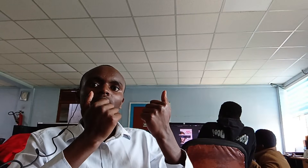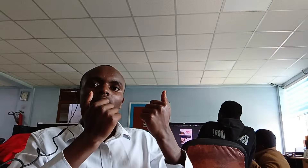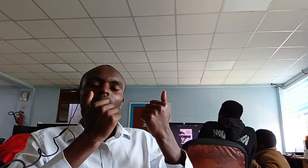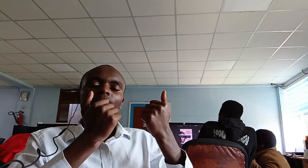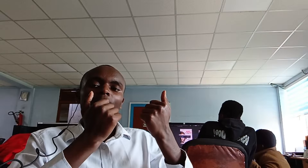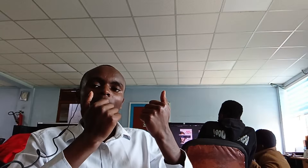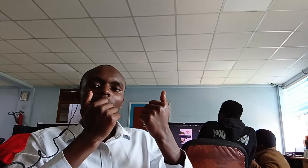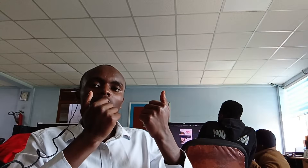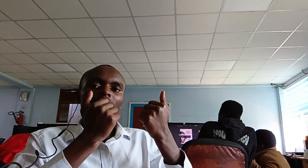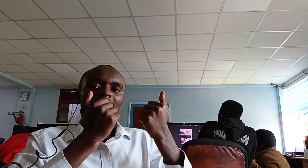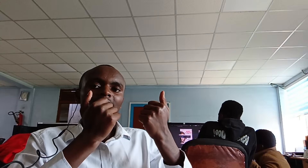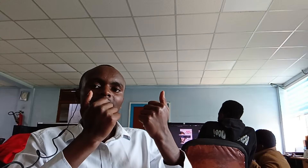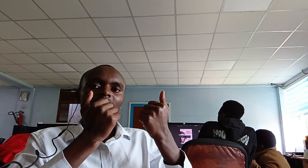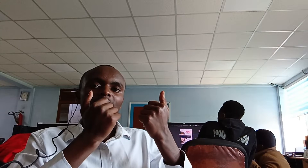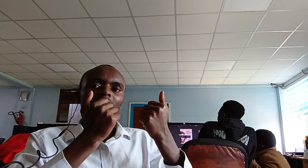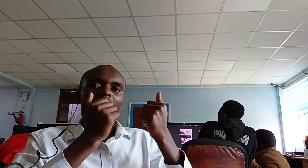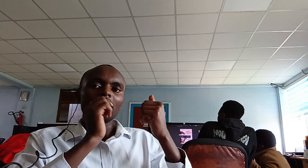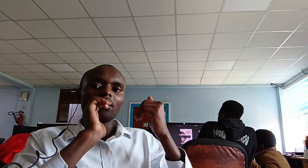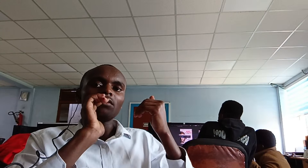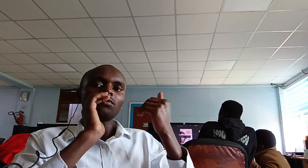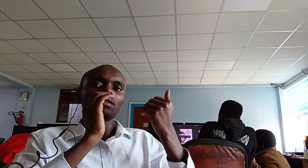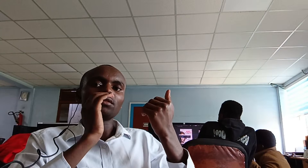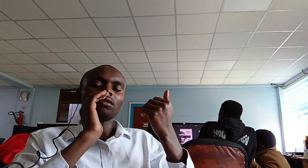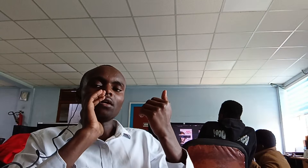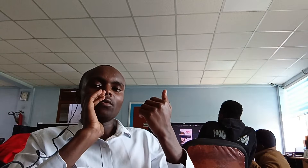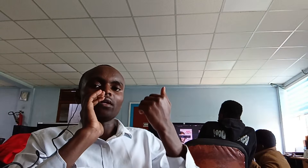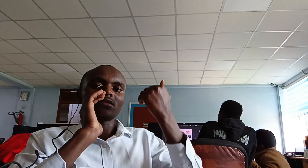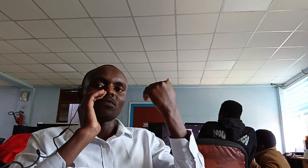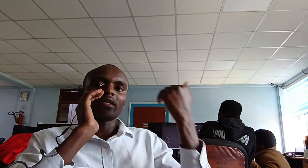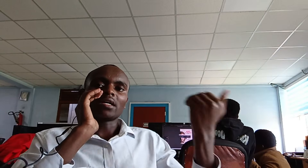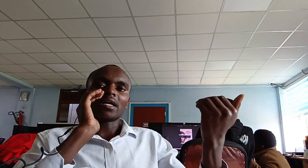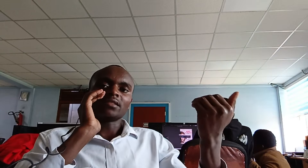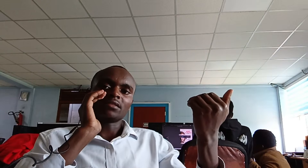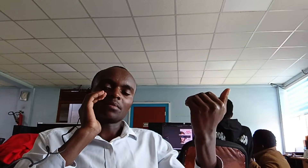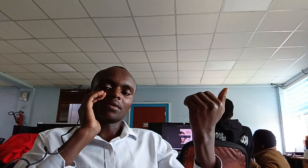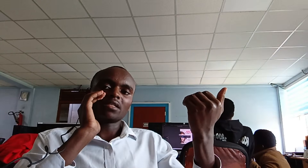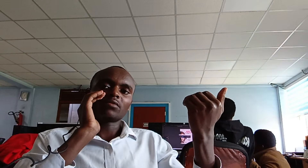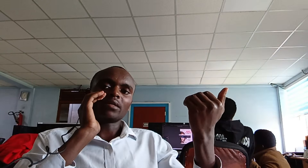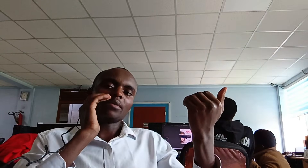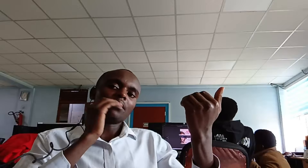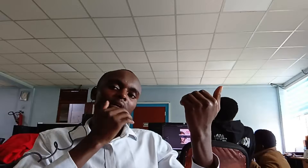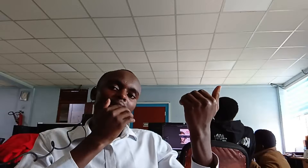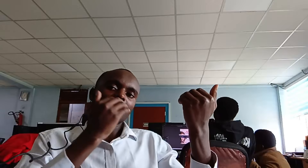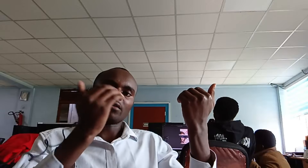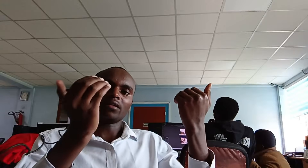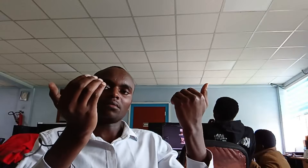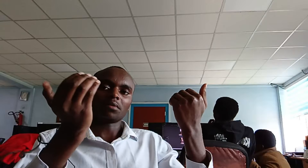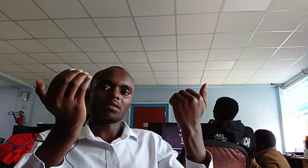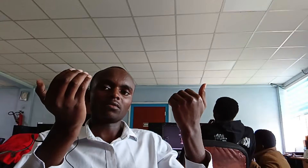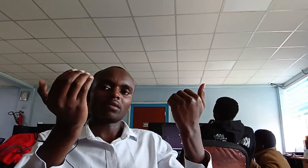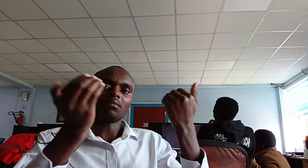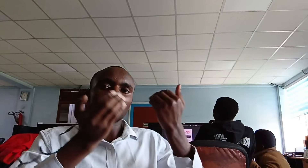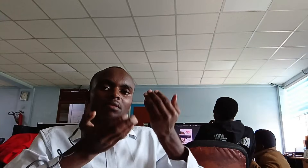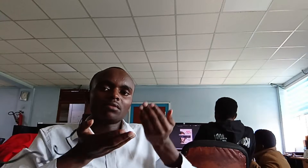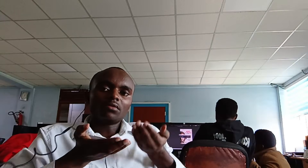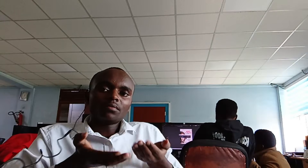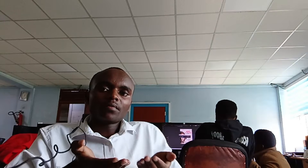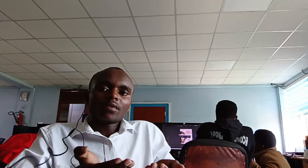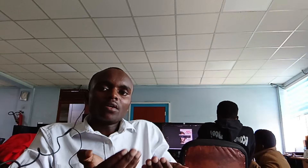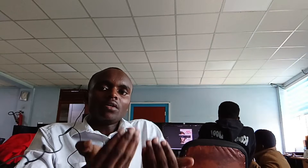show twin. Not twin, you assume one hand represent one baby and the other one represent one baby. So